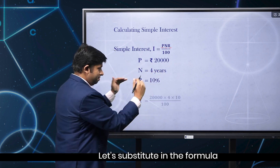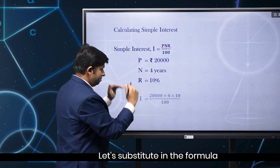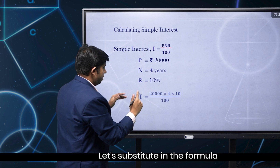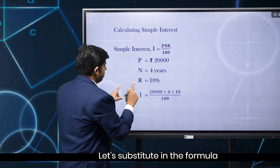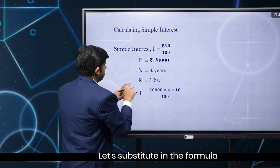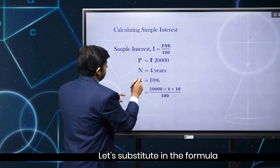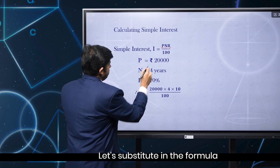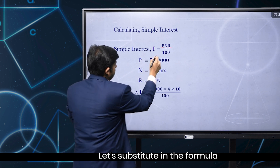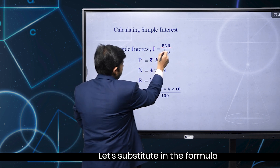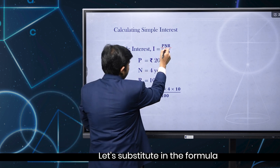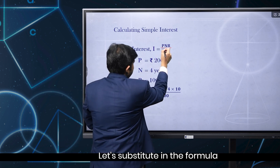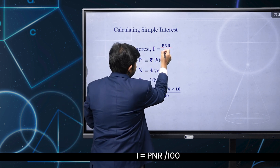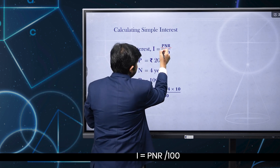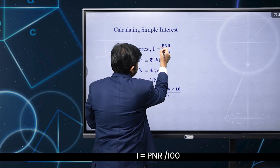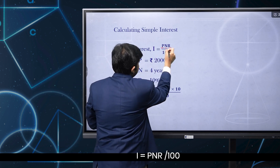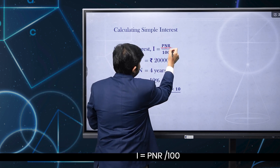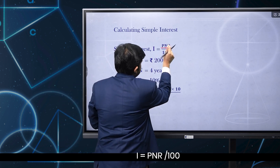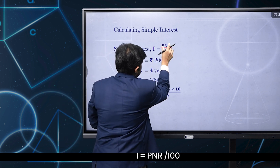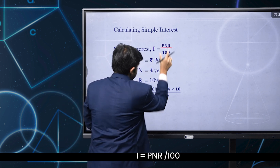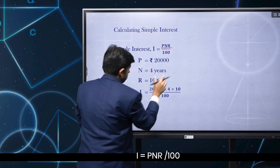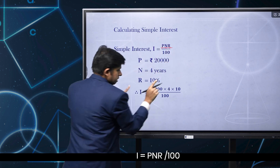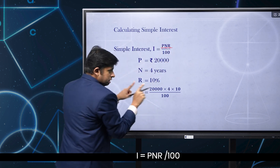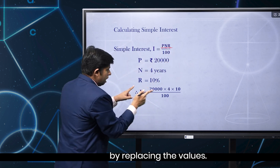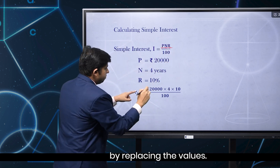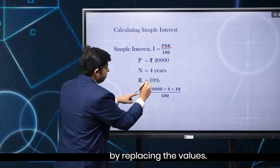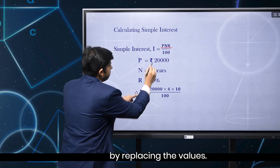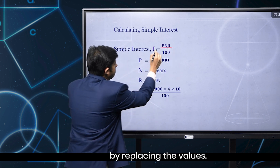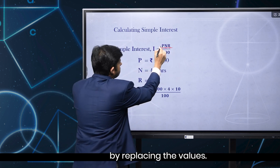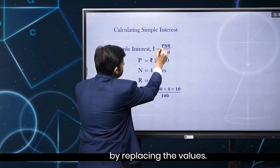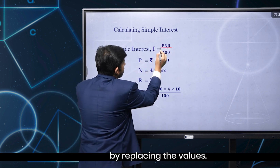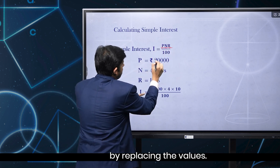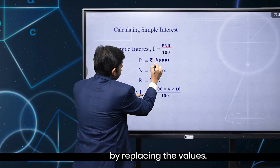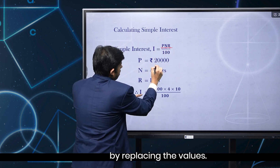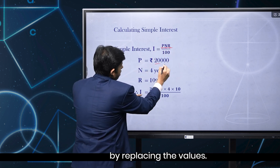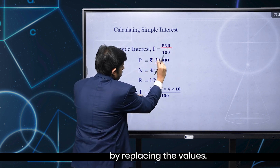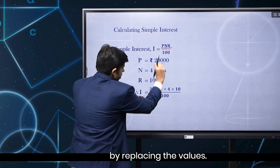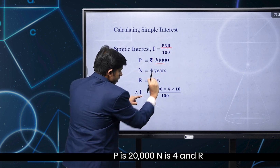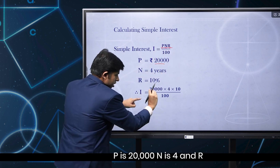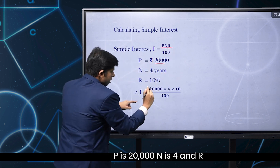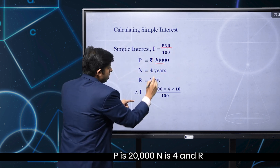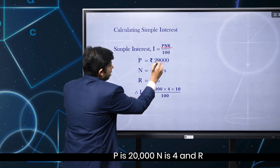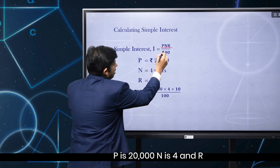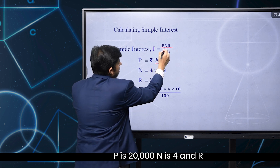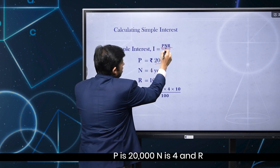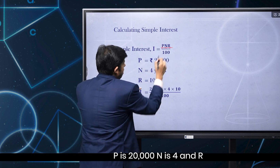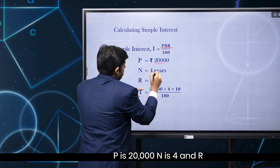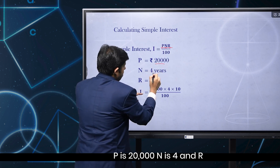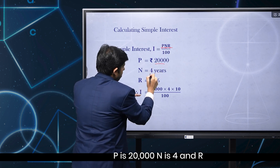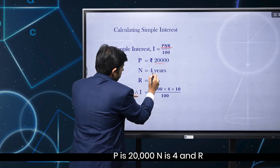Let's substitute in the formula I equals to PNR by 100 by replacing the values. P is 20,000, N is